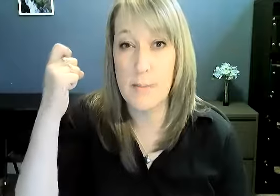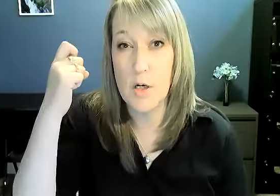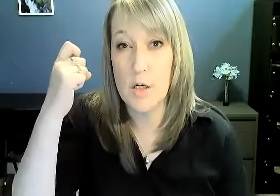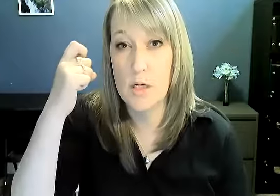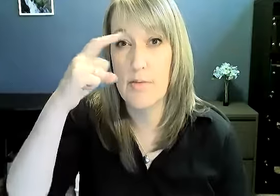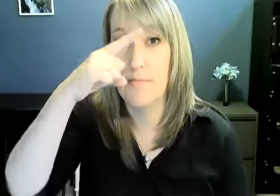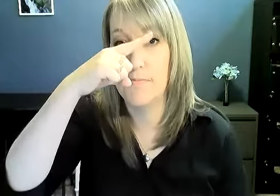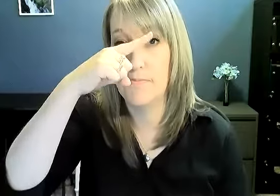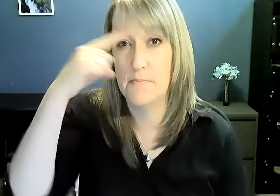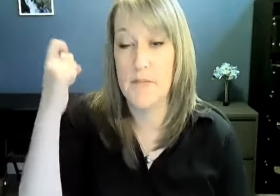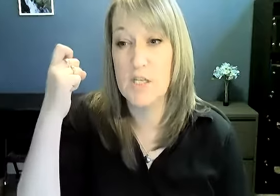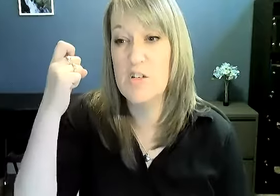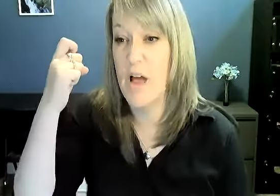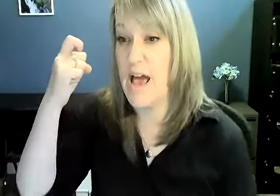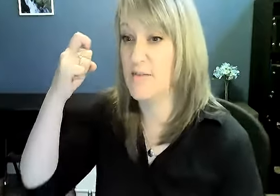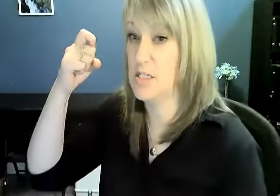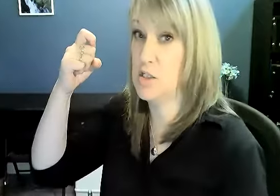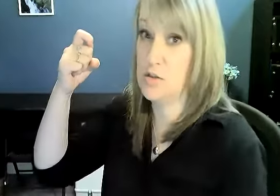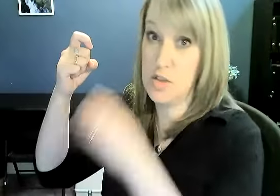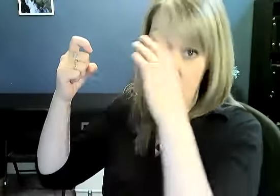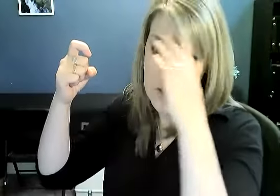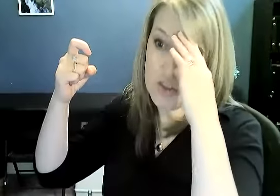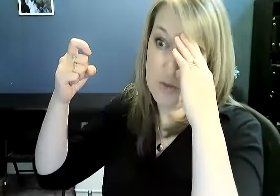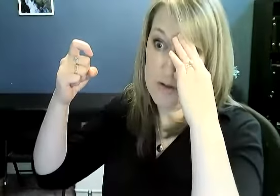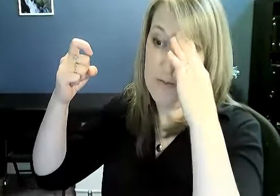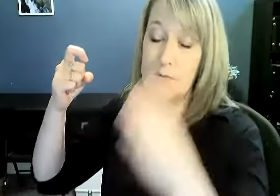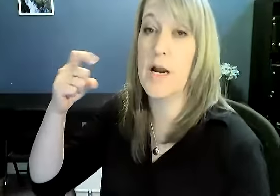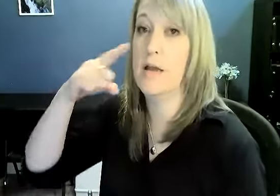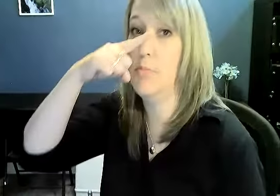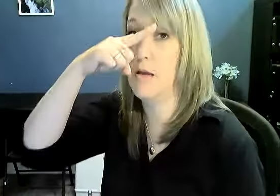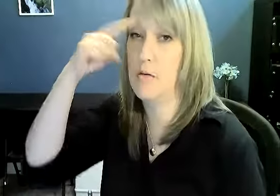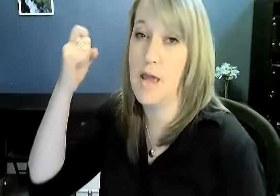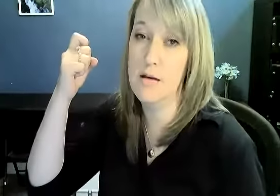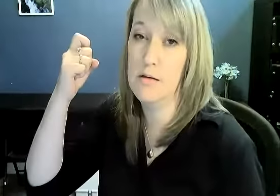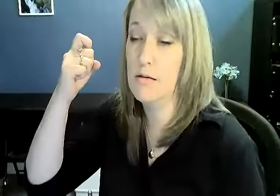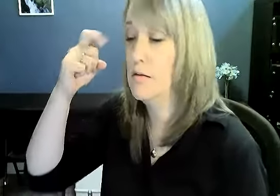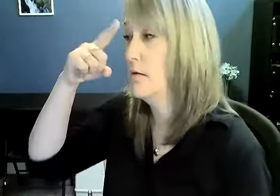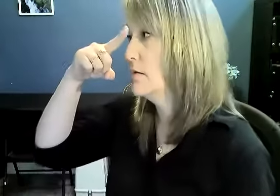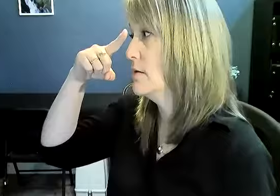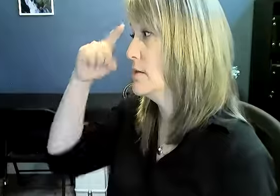Summer. You don't have to touch your forehead, but you can.